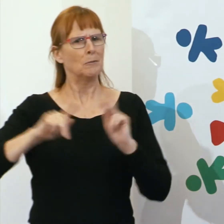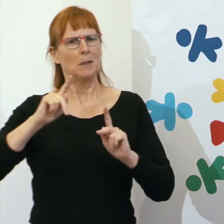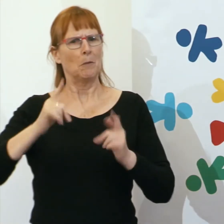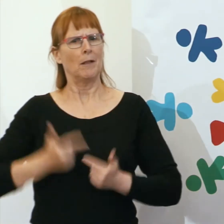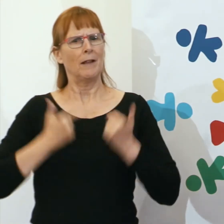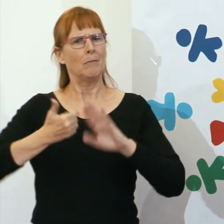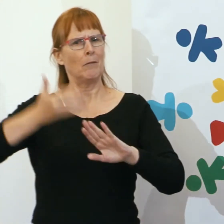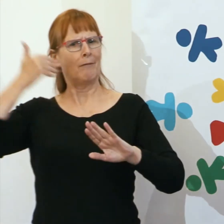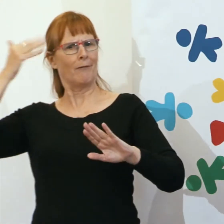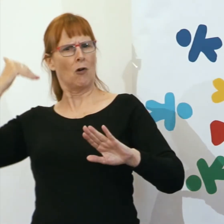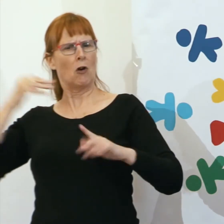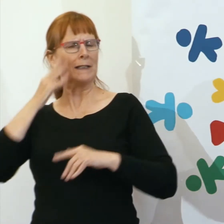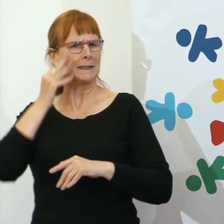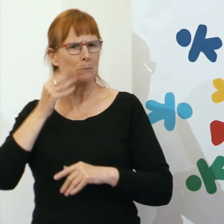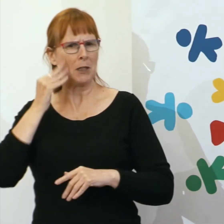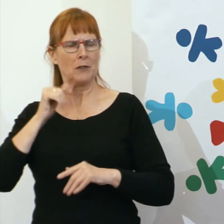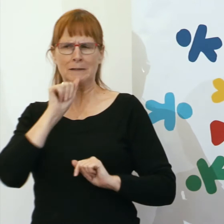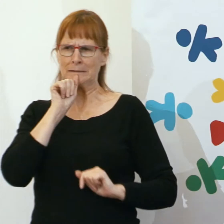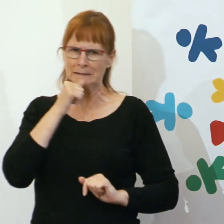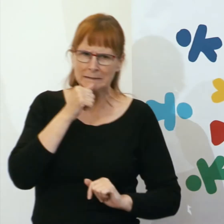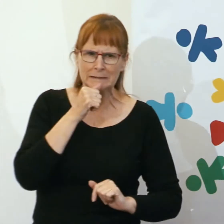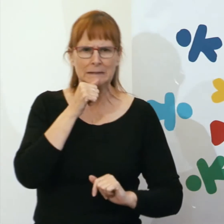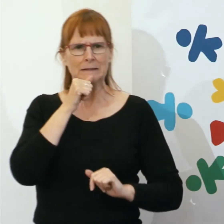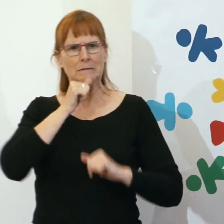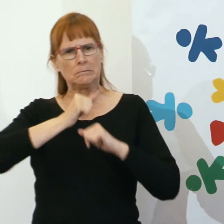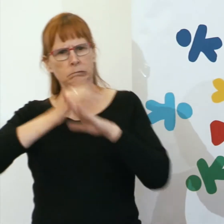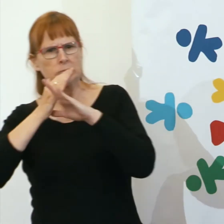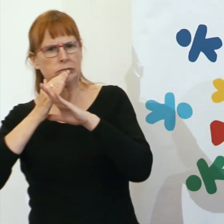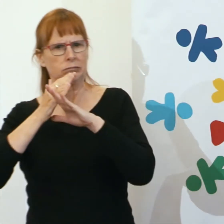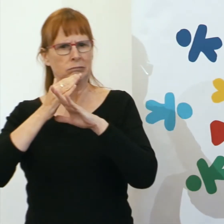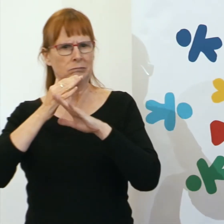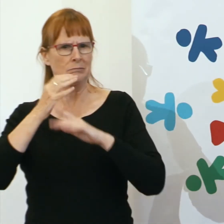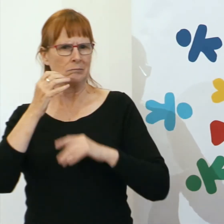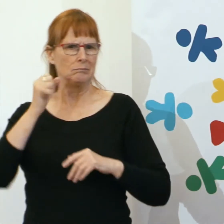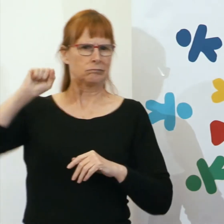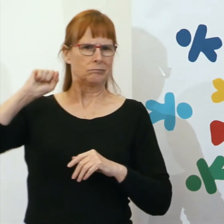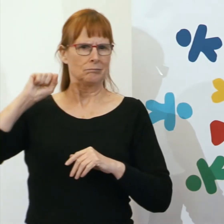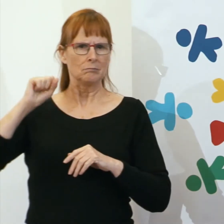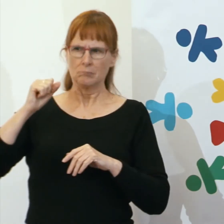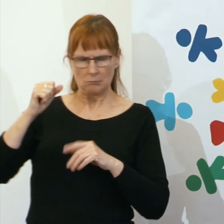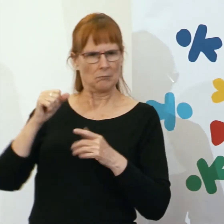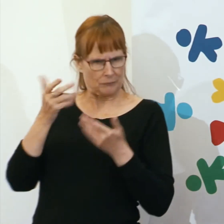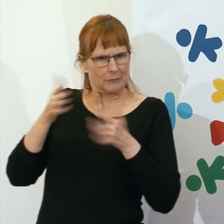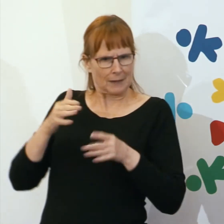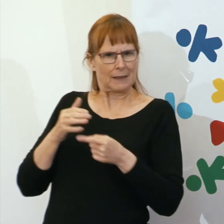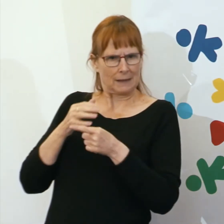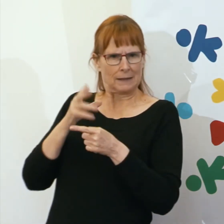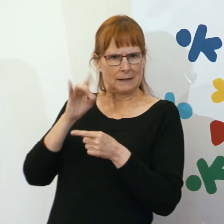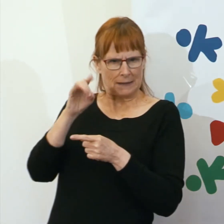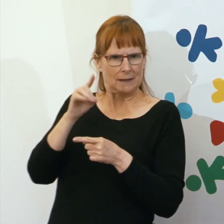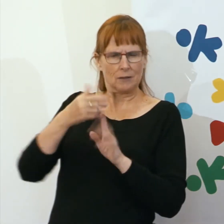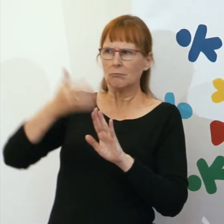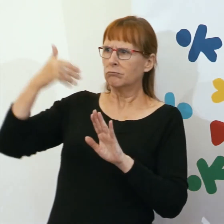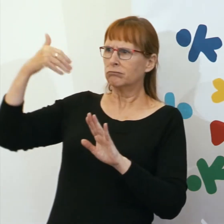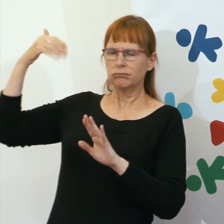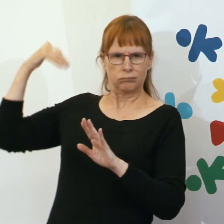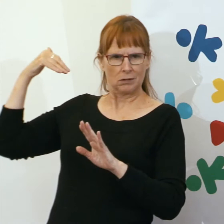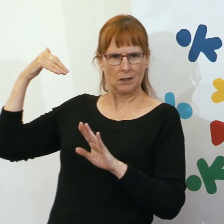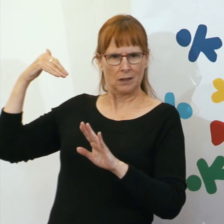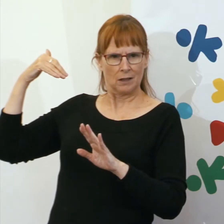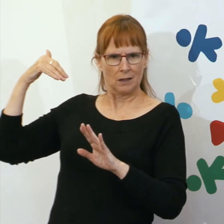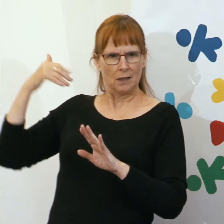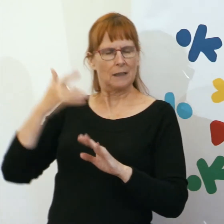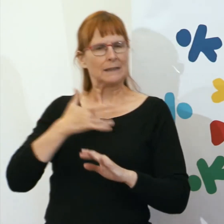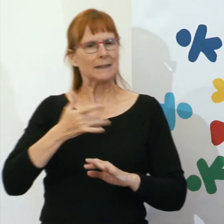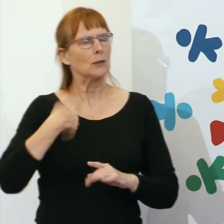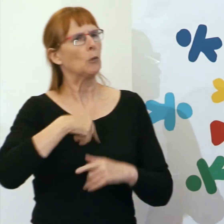brokenness and isolation. So we suffer, rebel, fight, love, often with no knowledge of